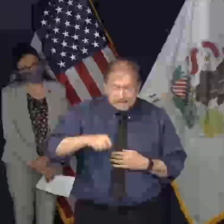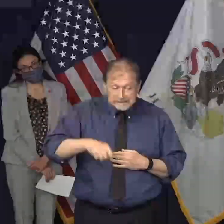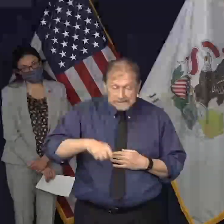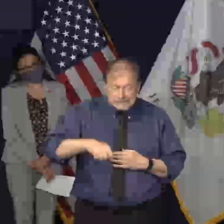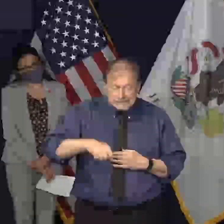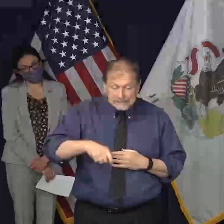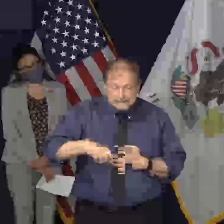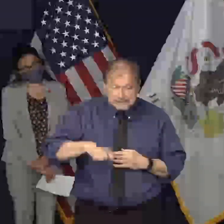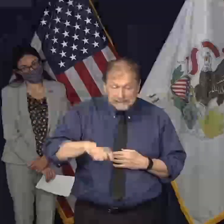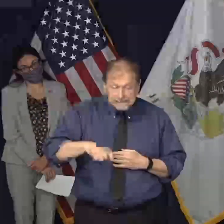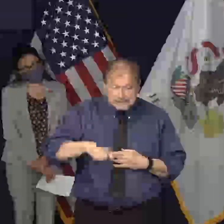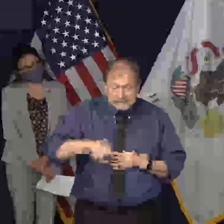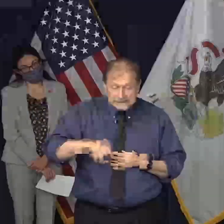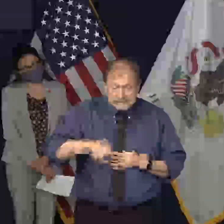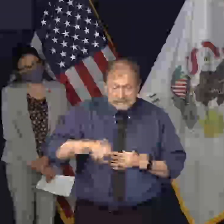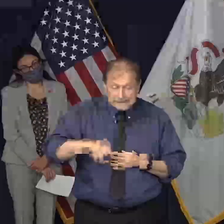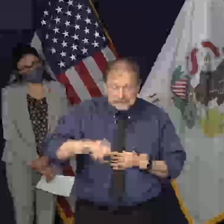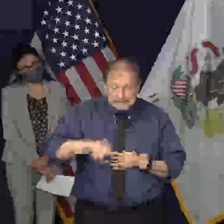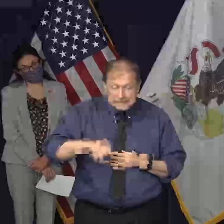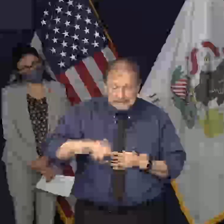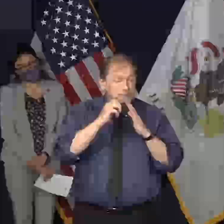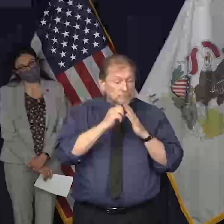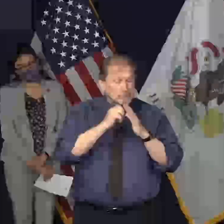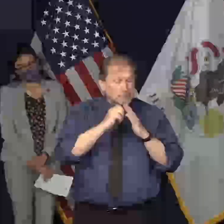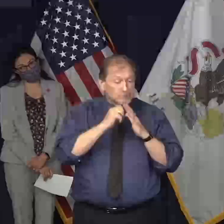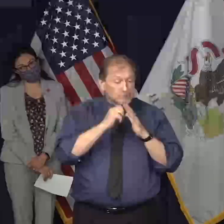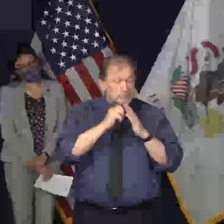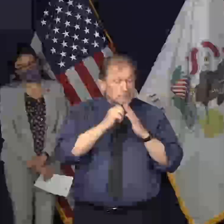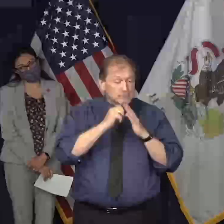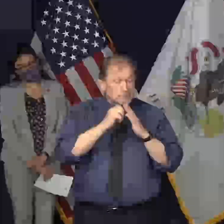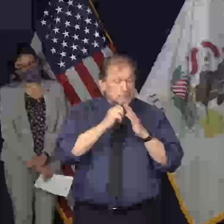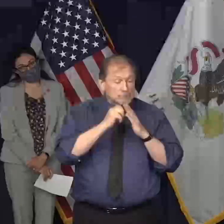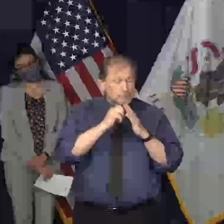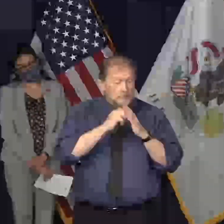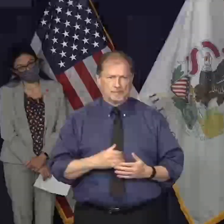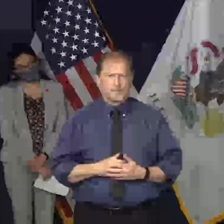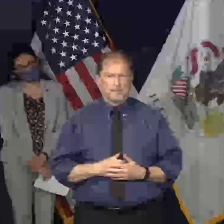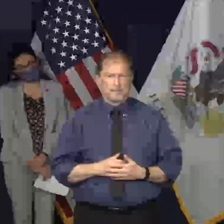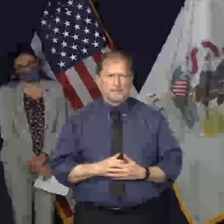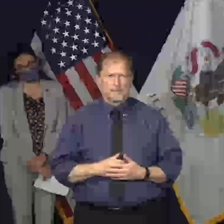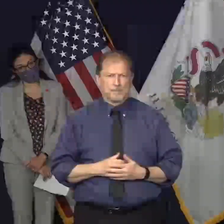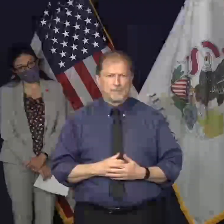Our organization and community have overcome many crises, and together